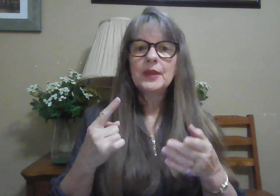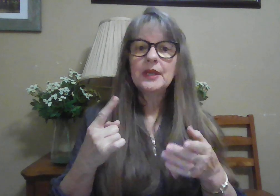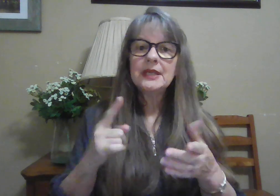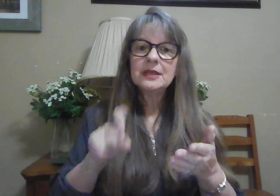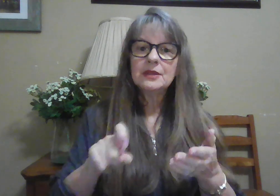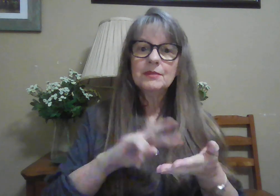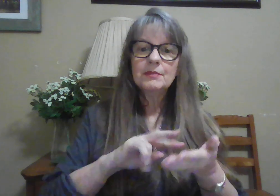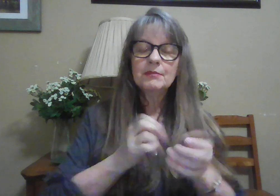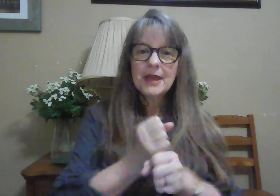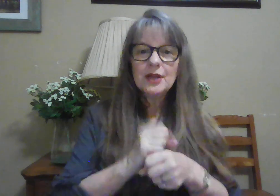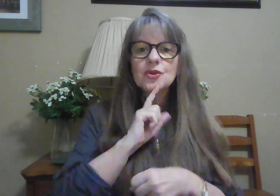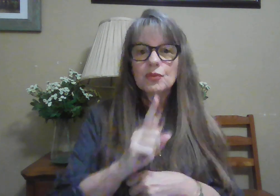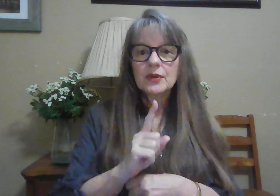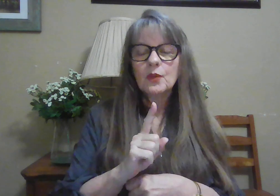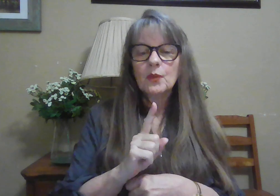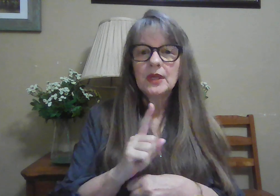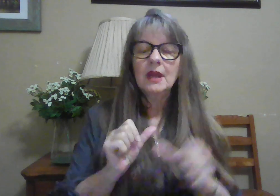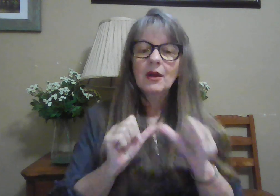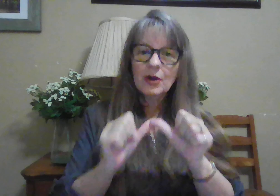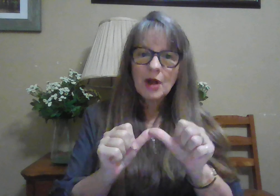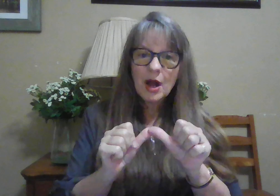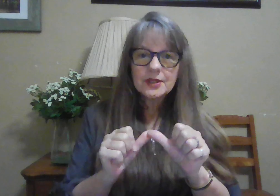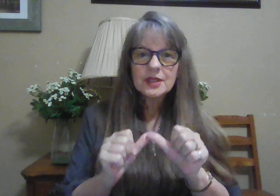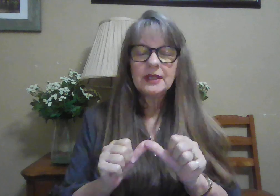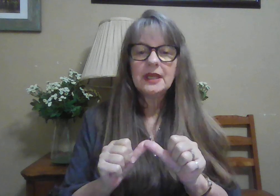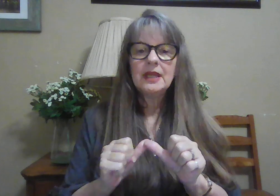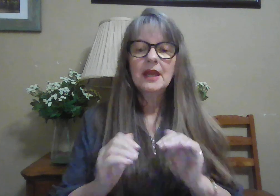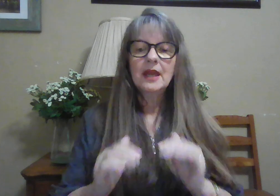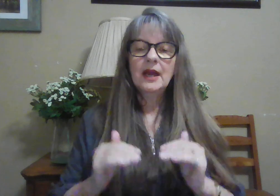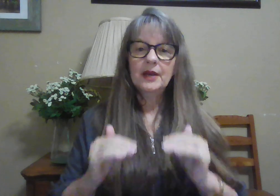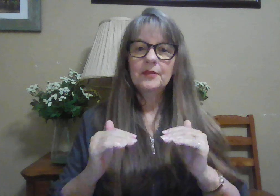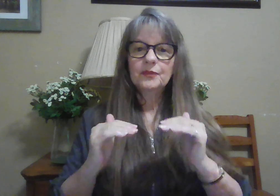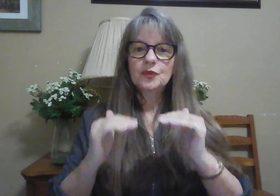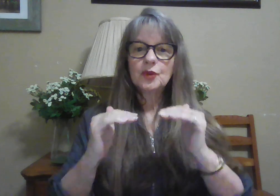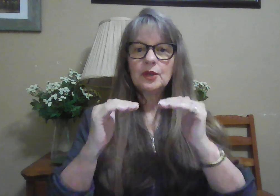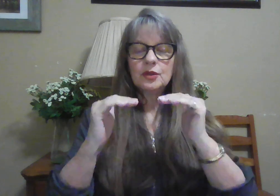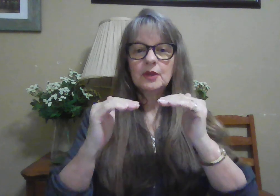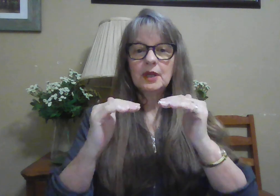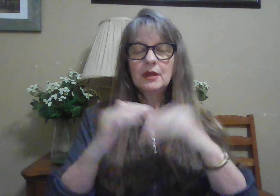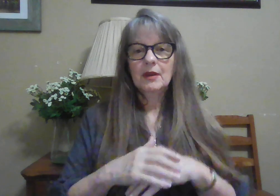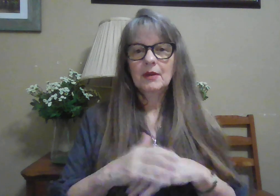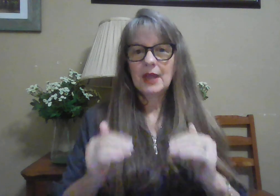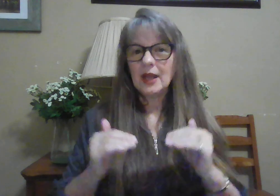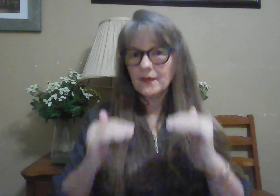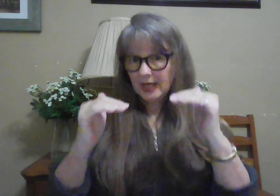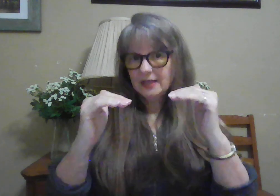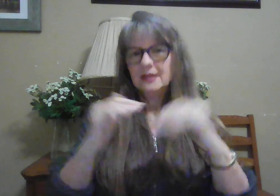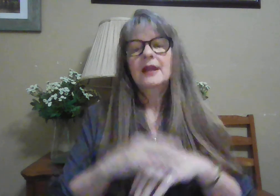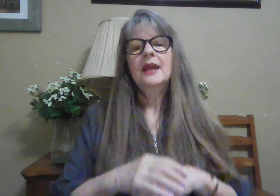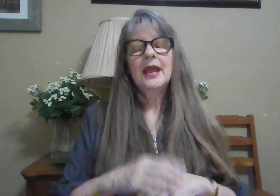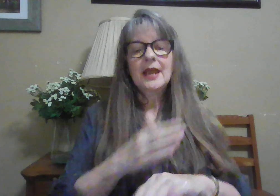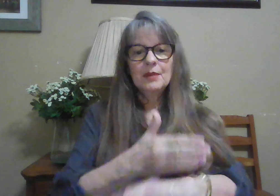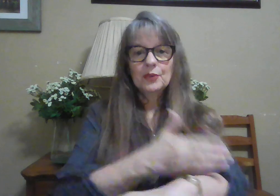need to make sure that we are constantly trying to elevate and